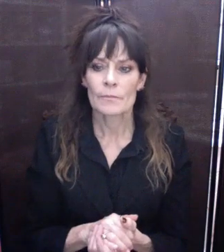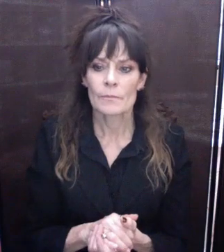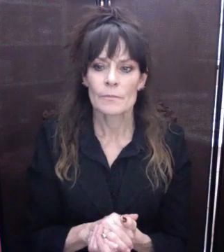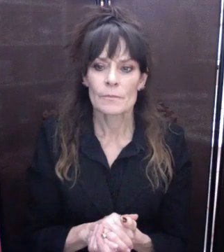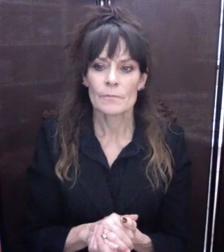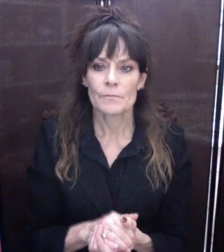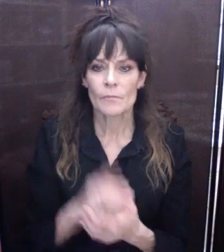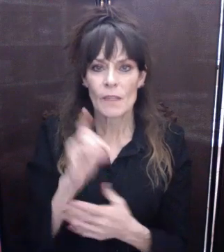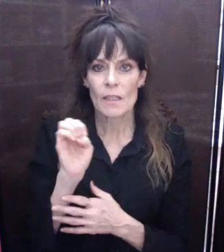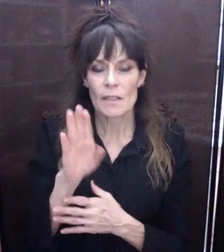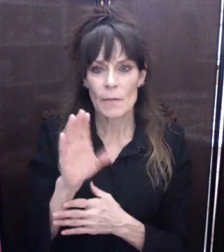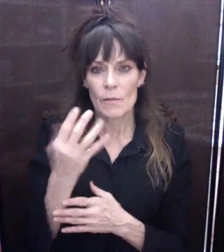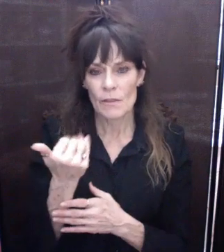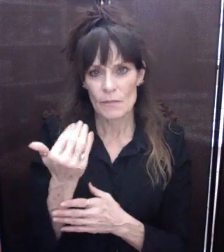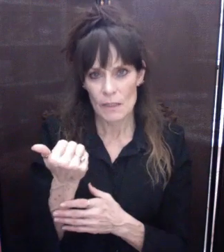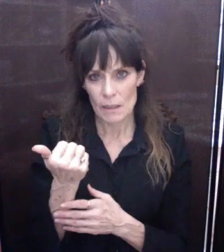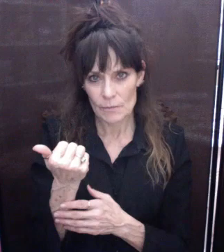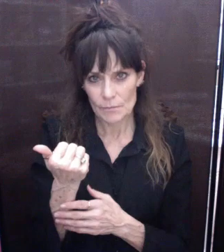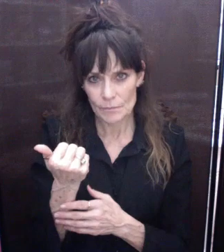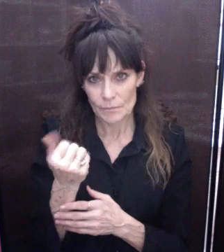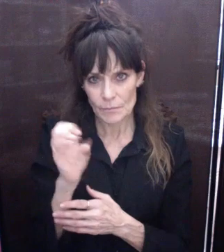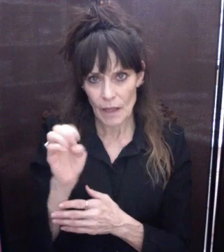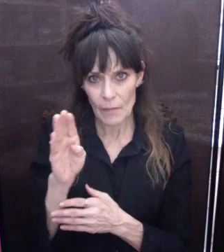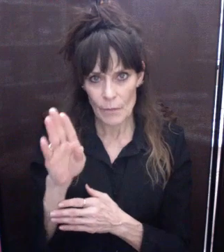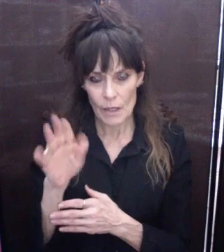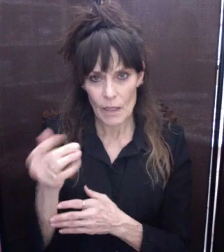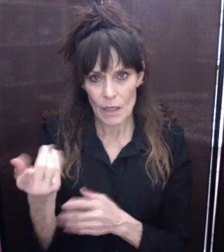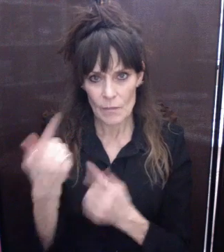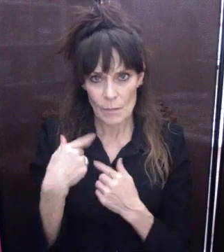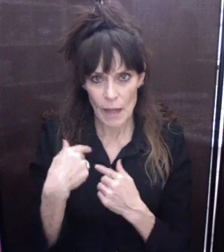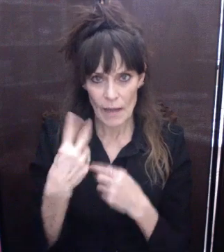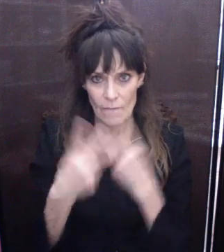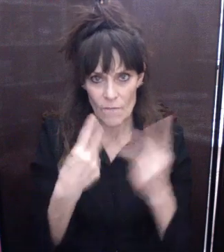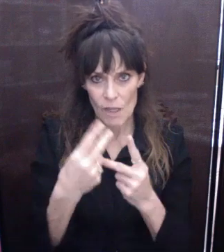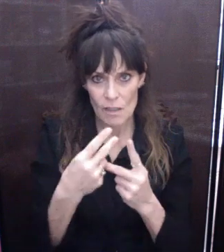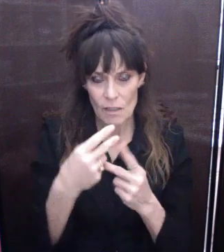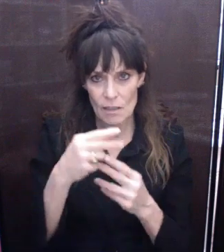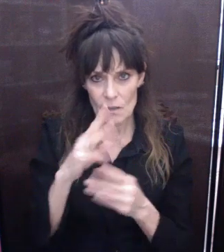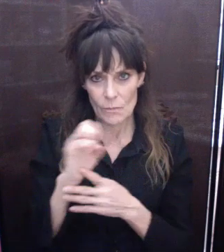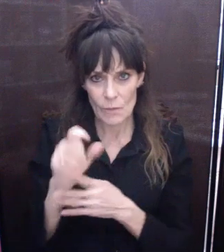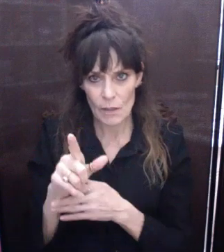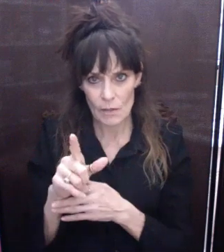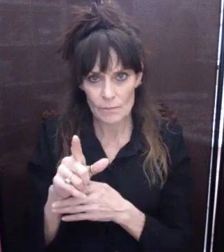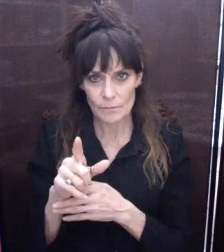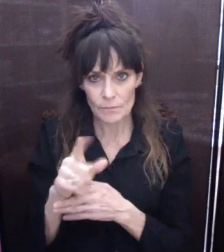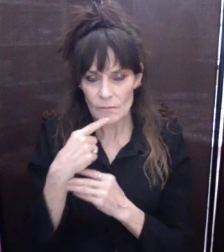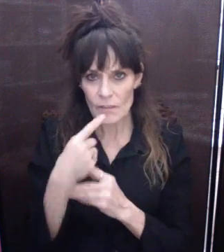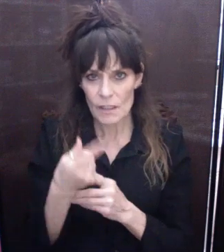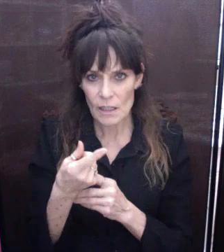December 15th, Ebby returns to visit Bill, and in the story, Bill relates, I fully acquainted him